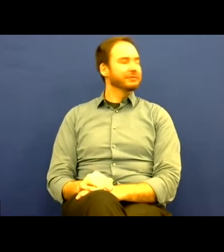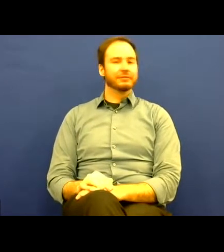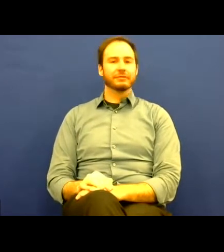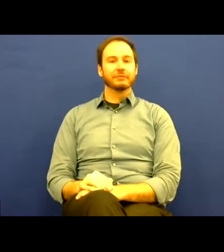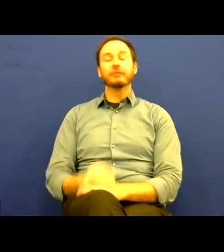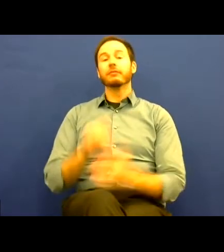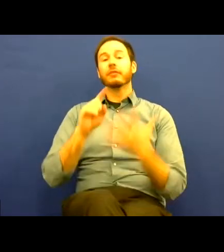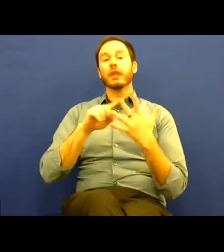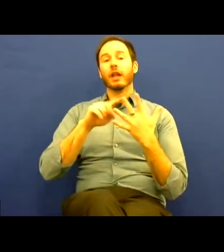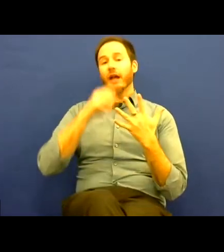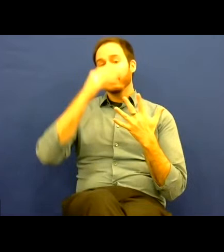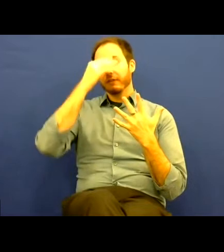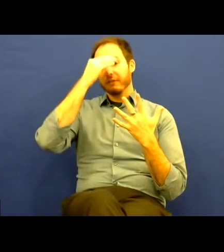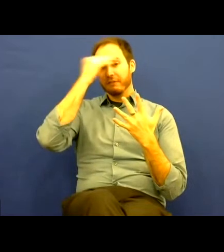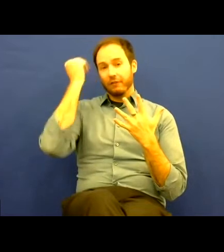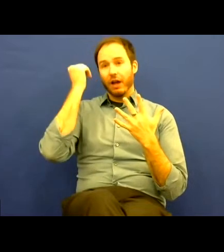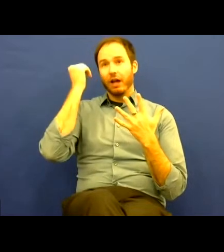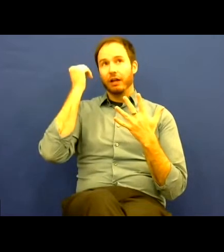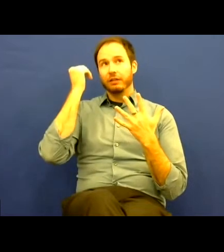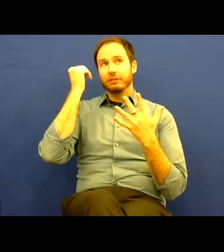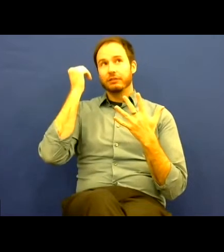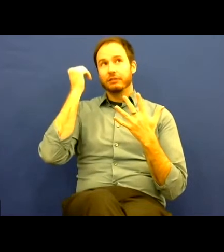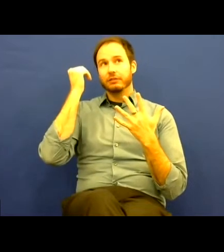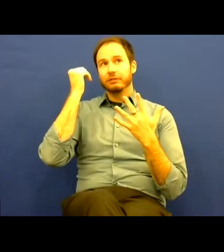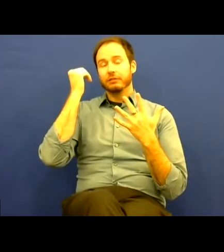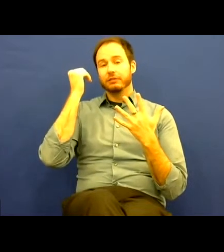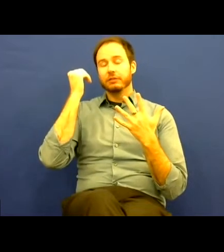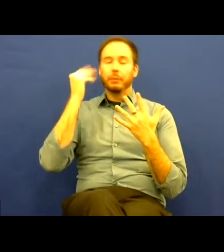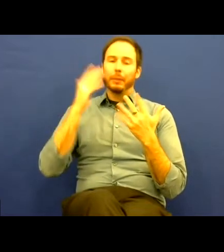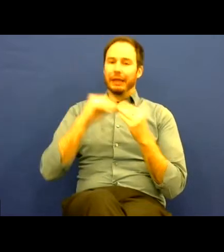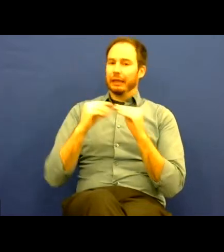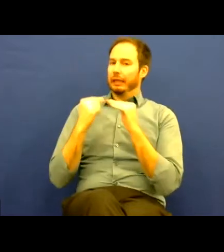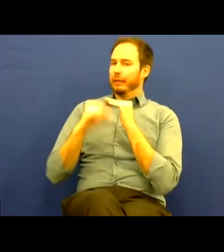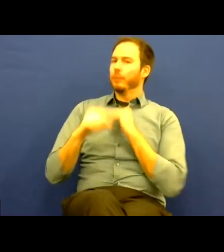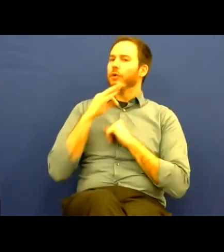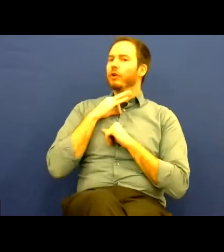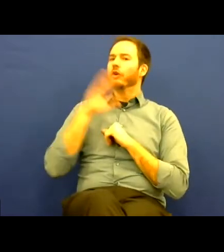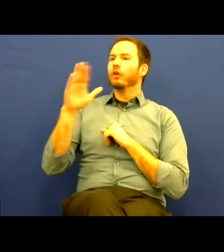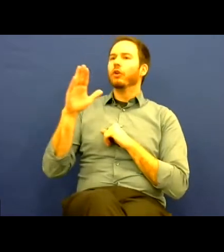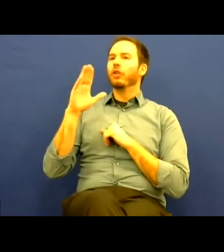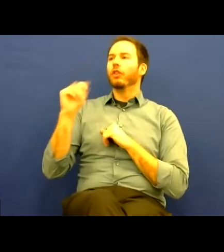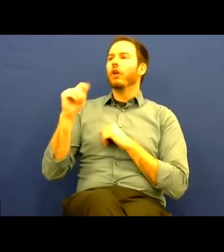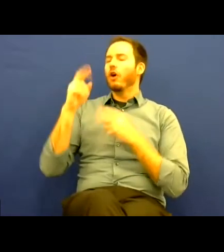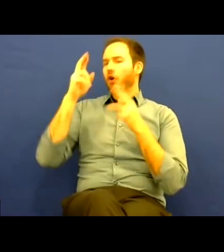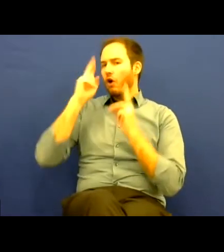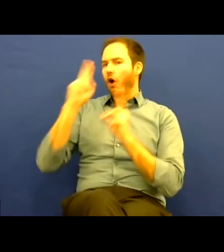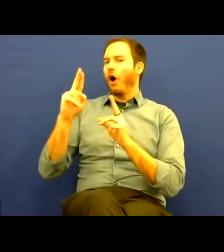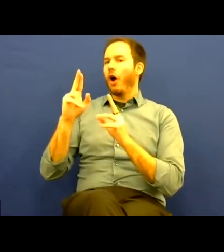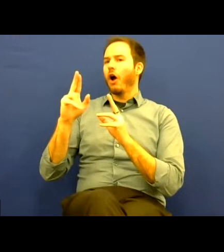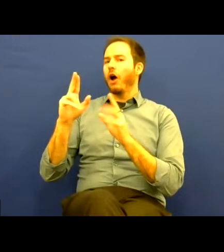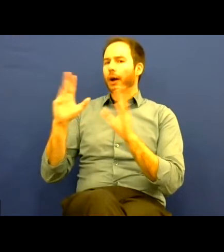I forgot to ask, or maybe it might be in the email. When is the Court of Honor?